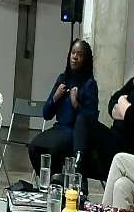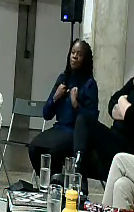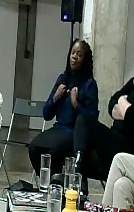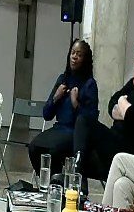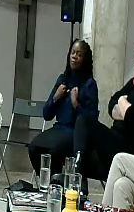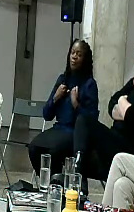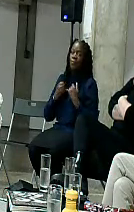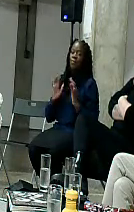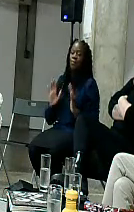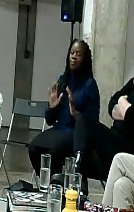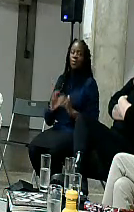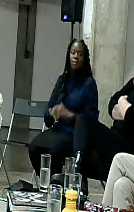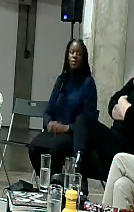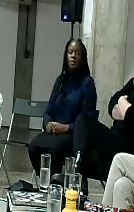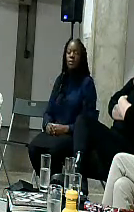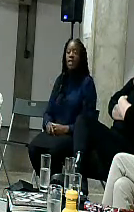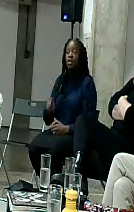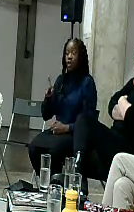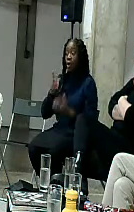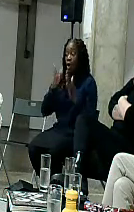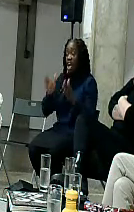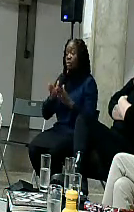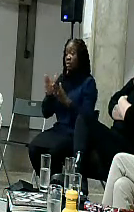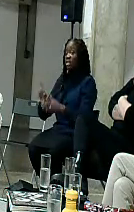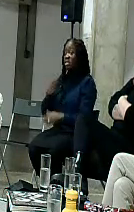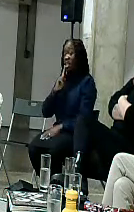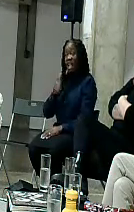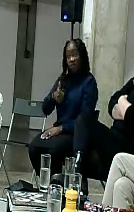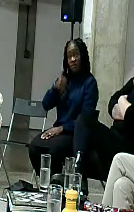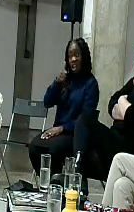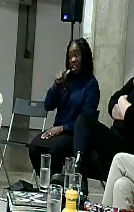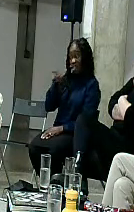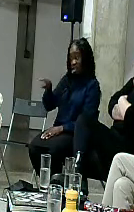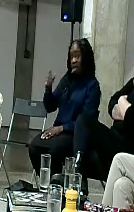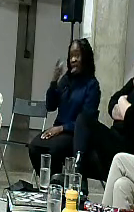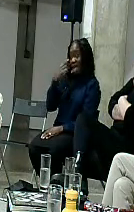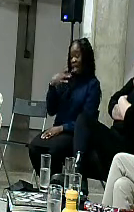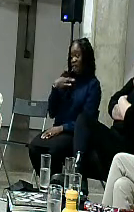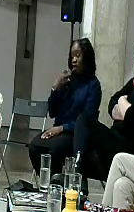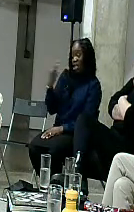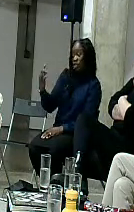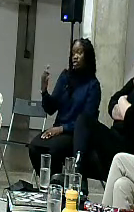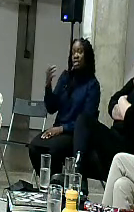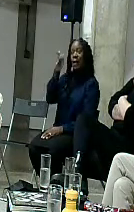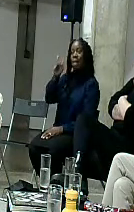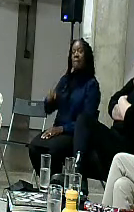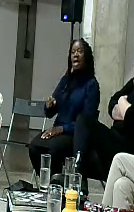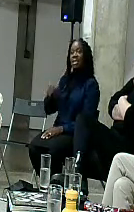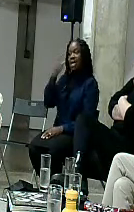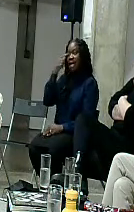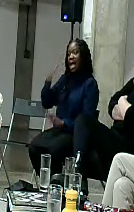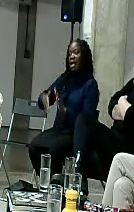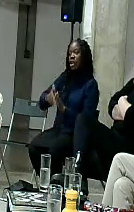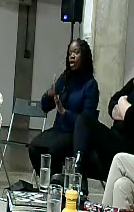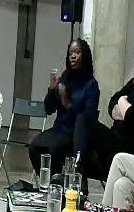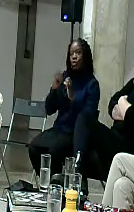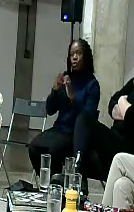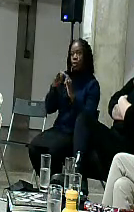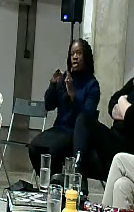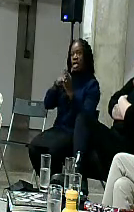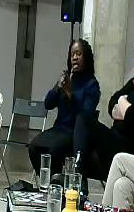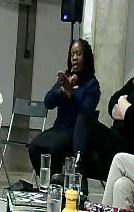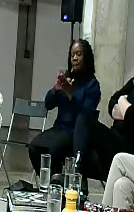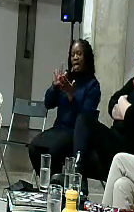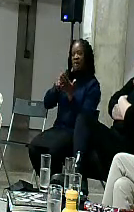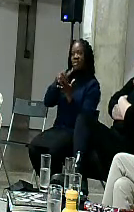So they said, okay, as a voluntary patient, he should go into the Bethlehem Hospital. That was